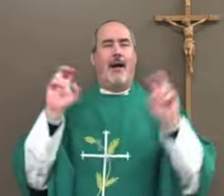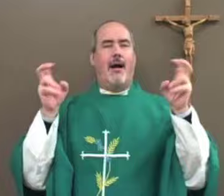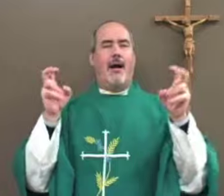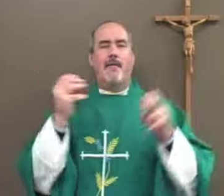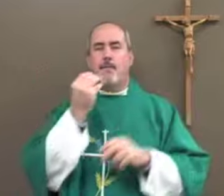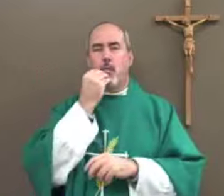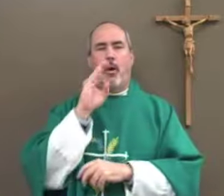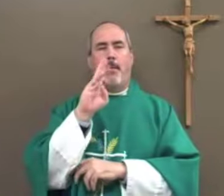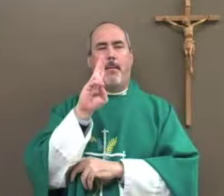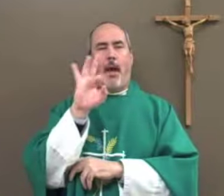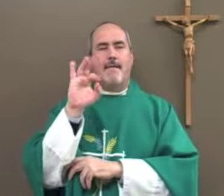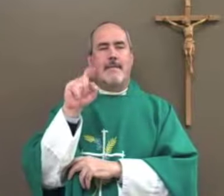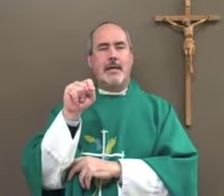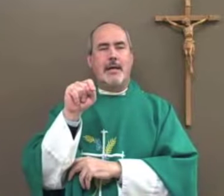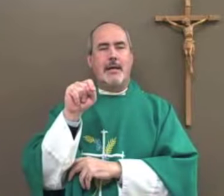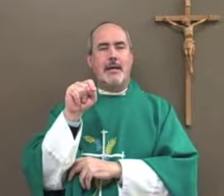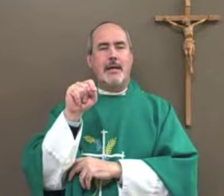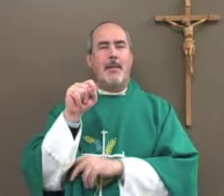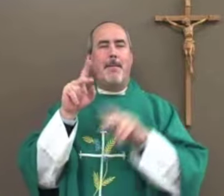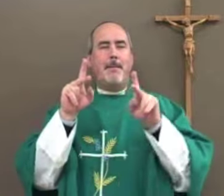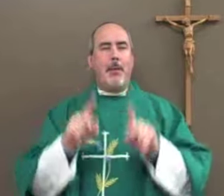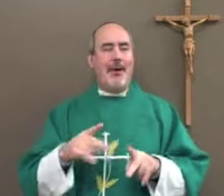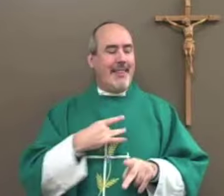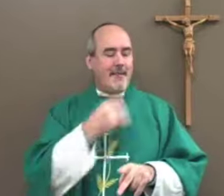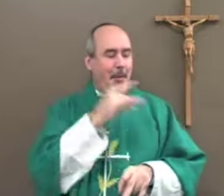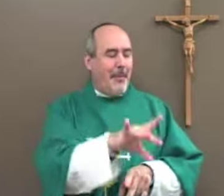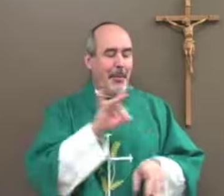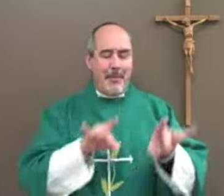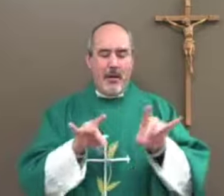Following Jesus, well, it's not always easy.